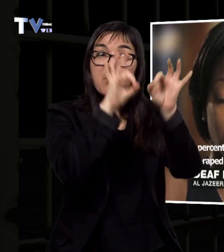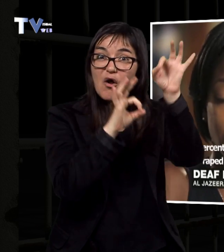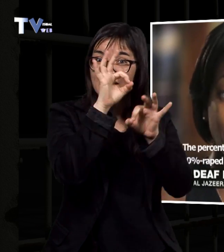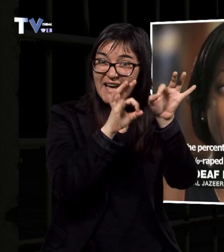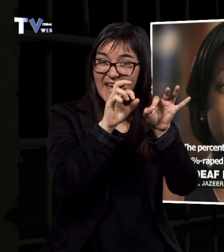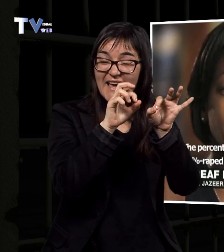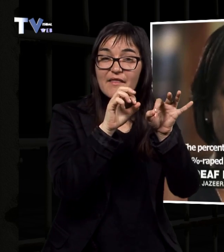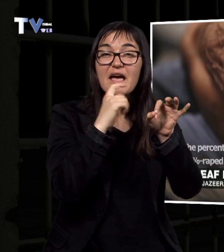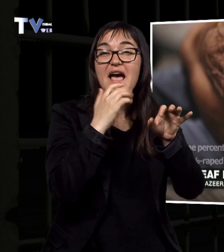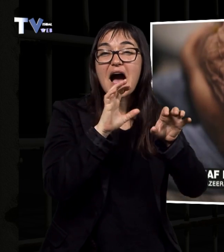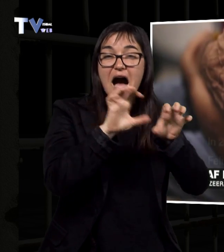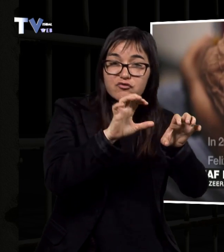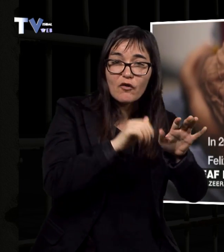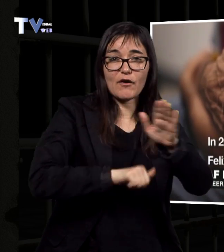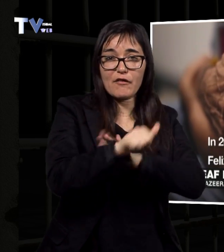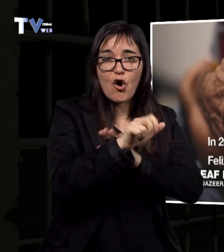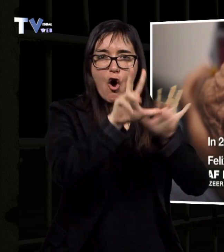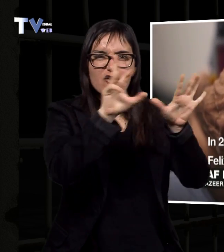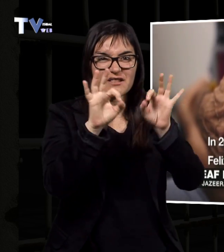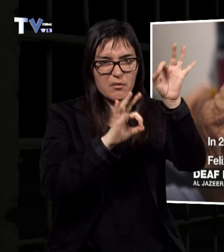It's mind-blowing.